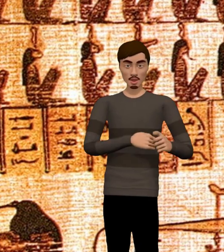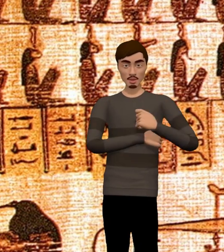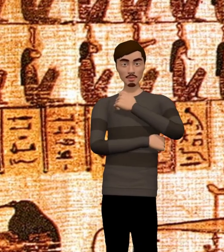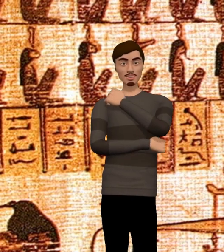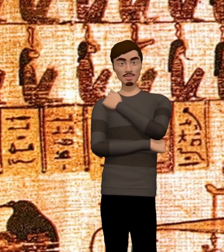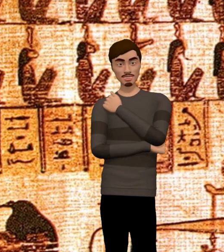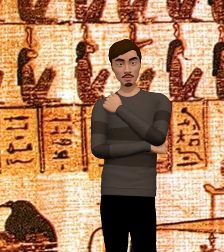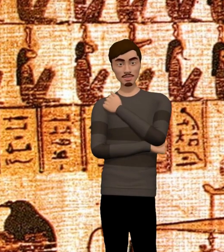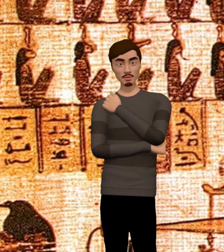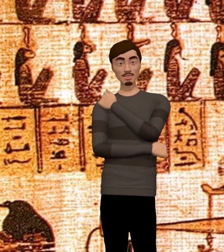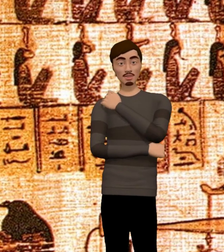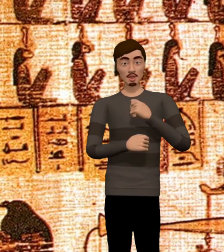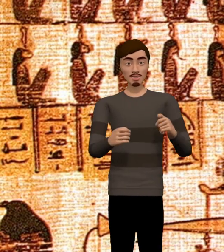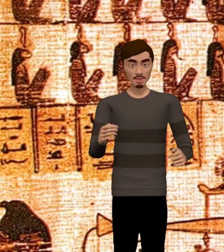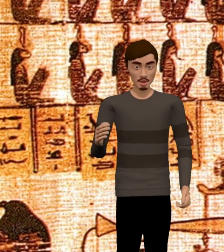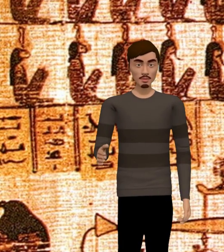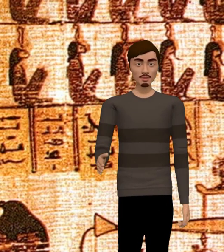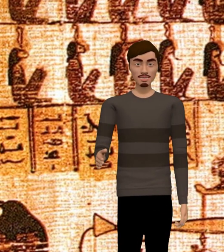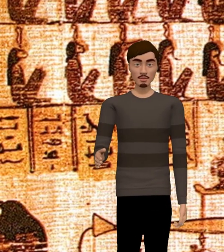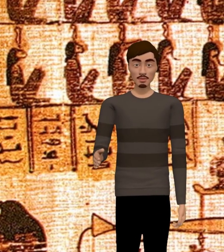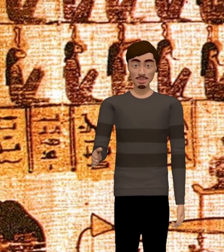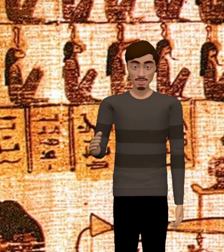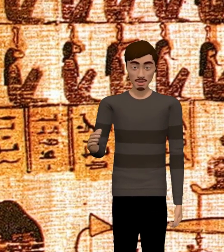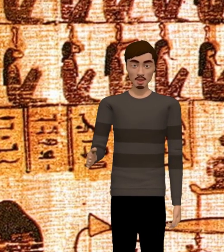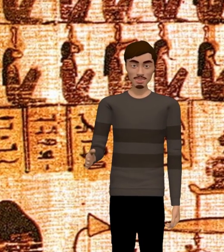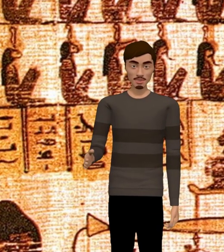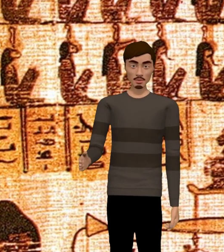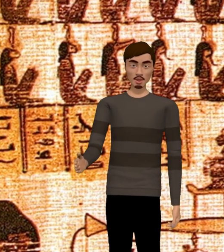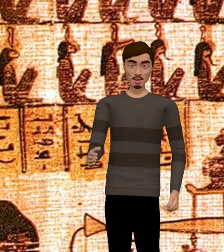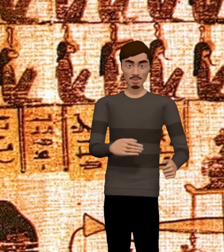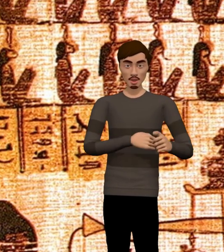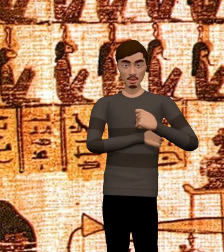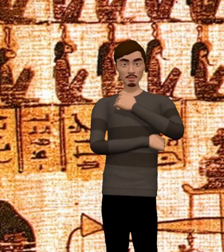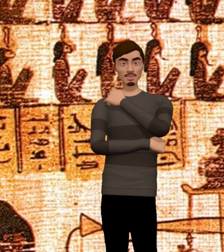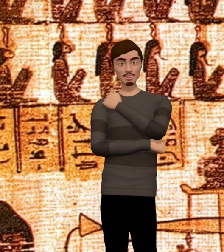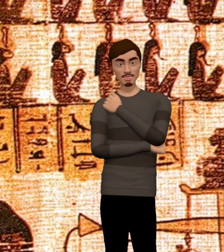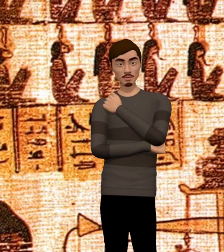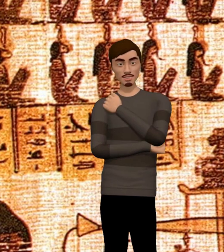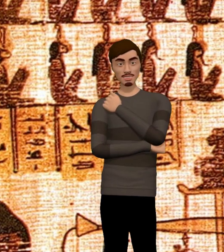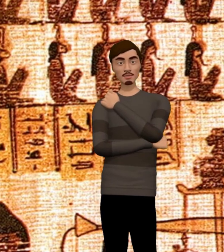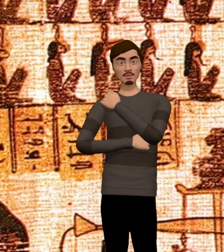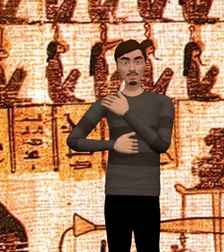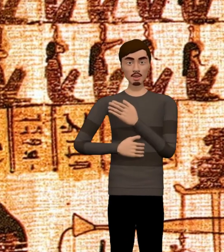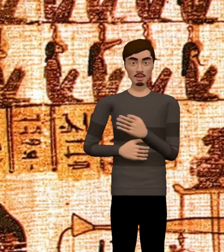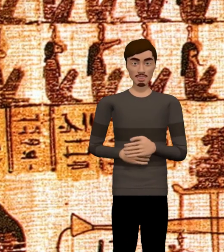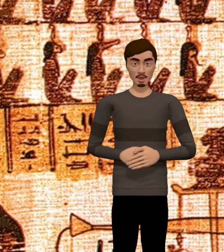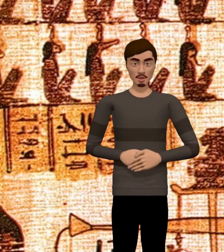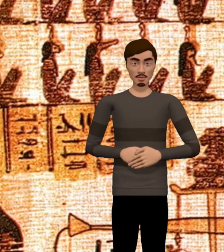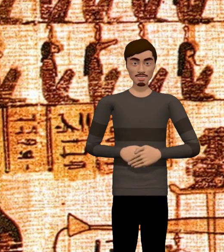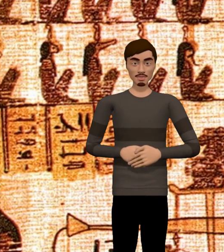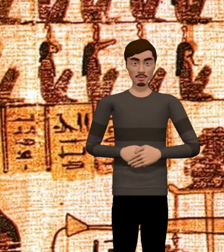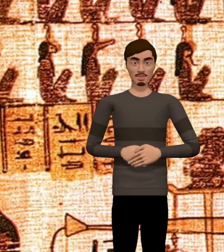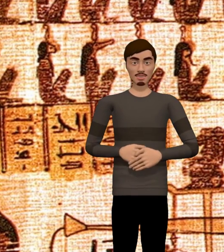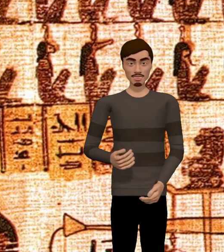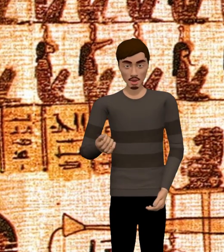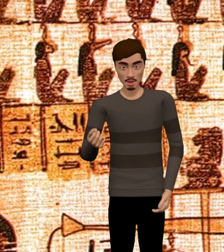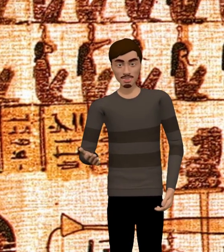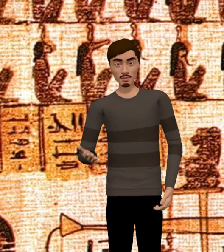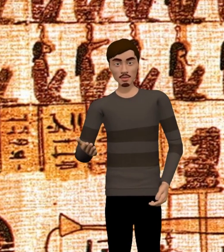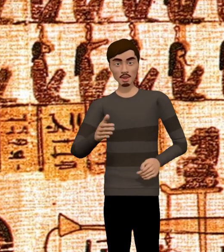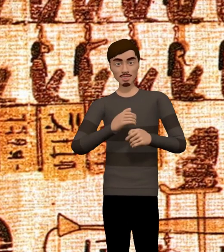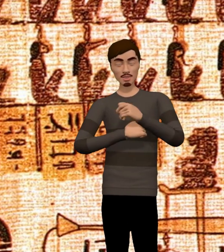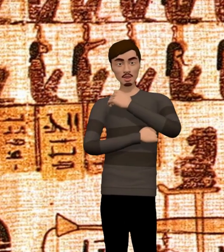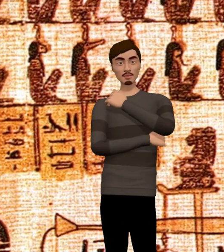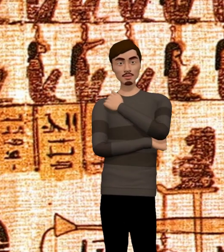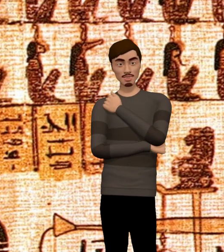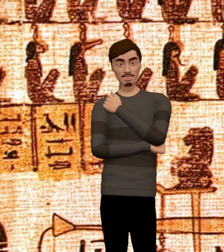innocence. Orbi of great strides came from Heliopolis. I wasn't bad. O long nose